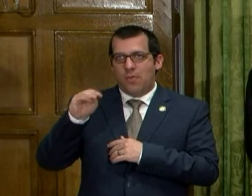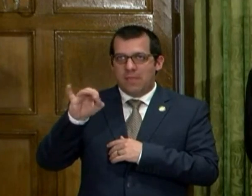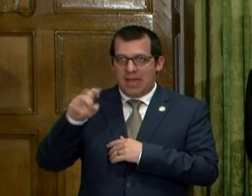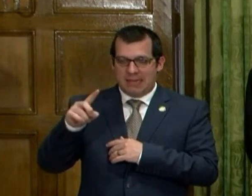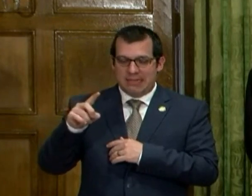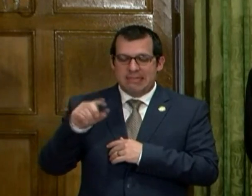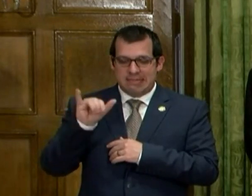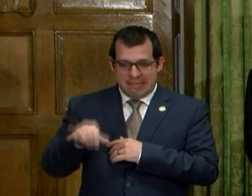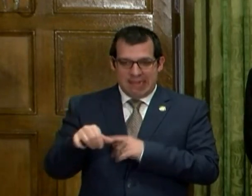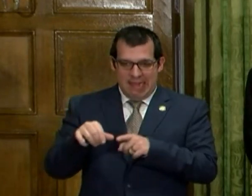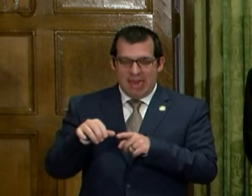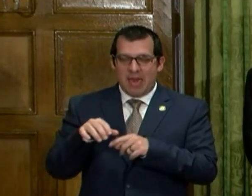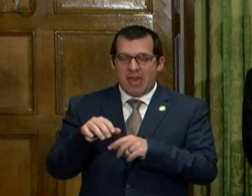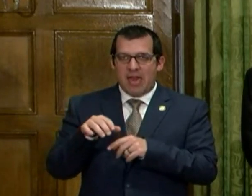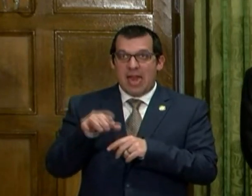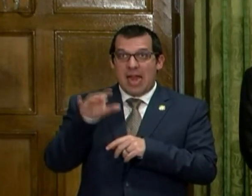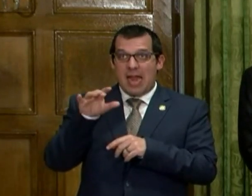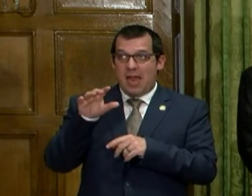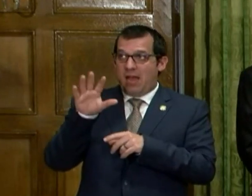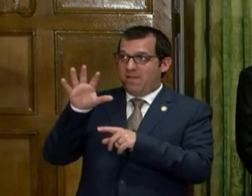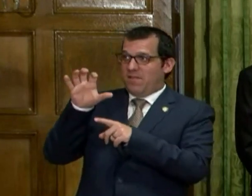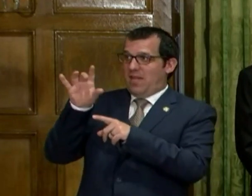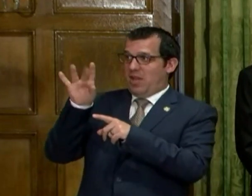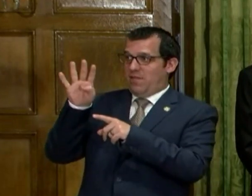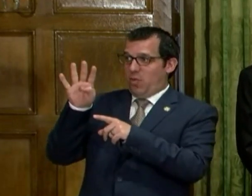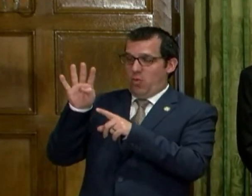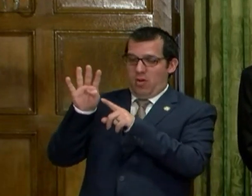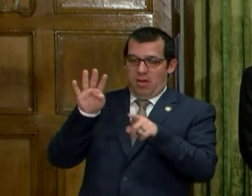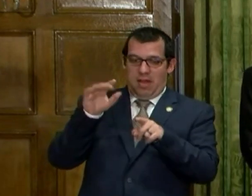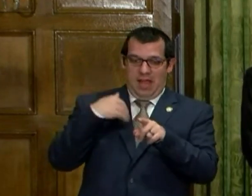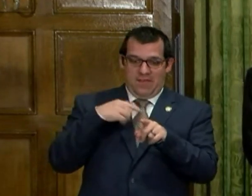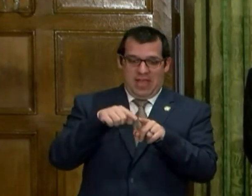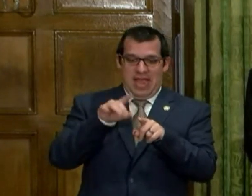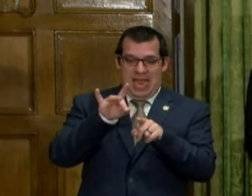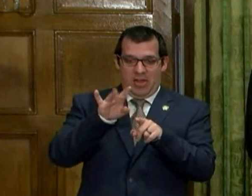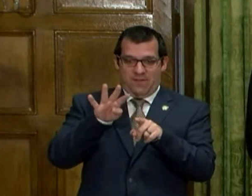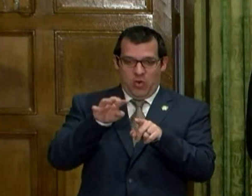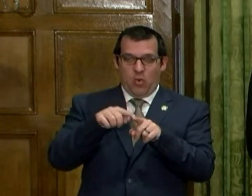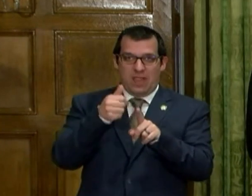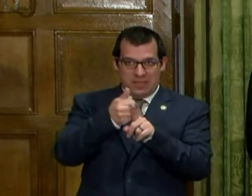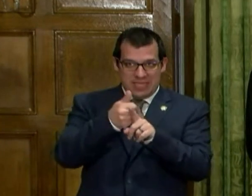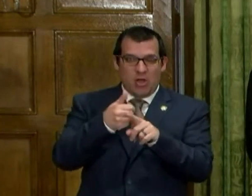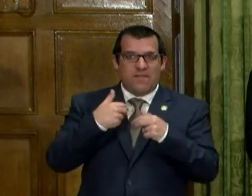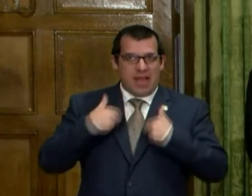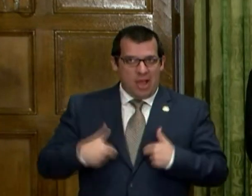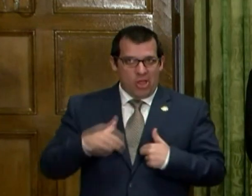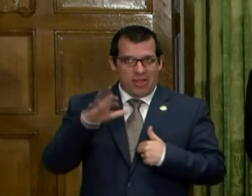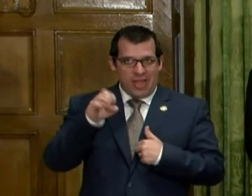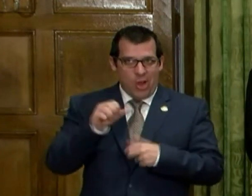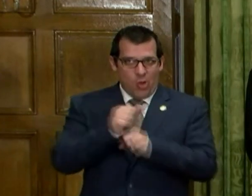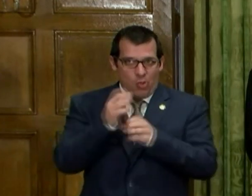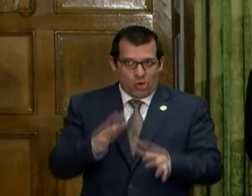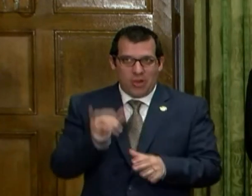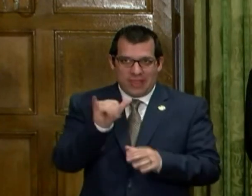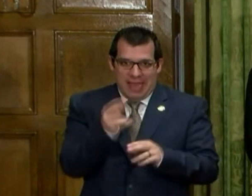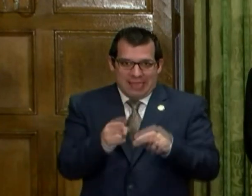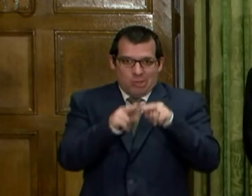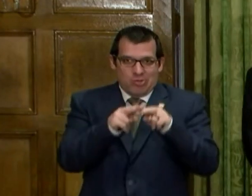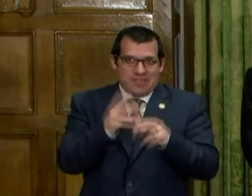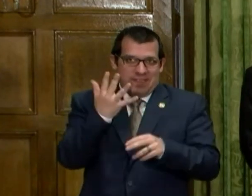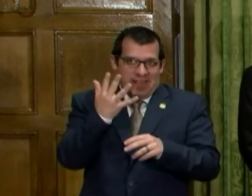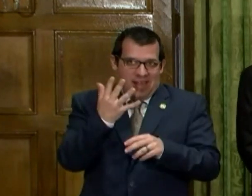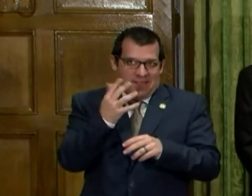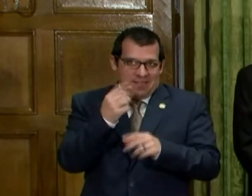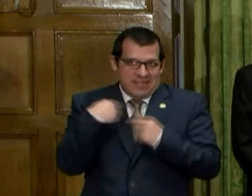84 of our 584 positive cases are healthcare workers. That's up 5 from